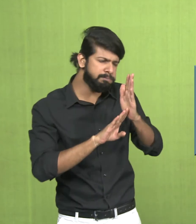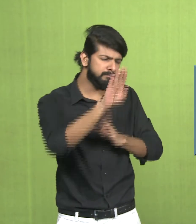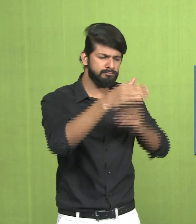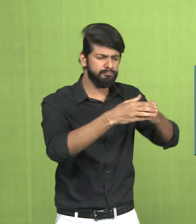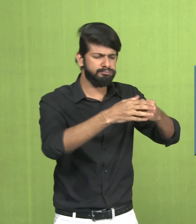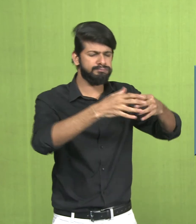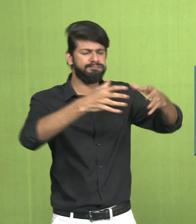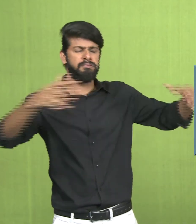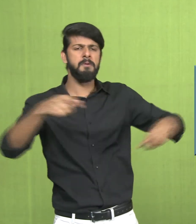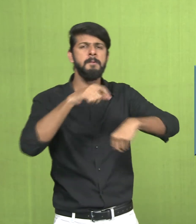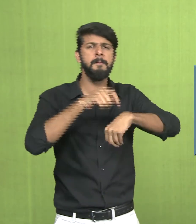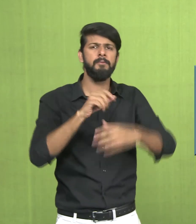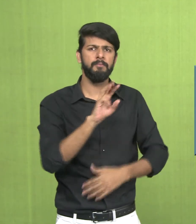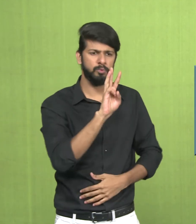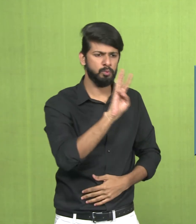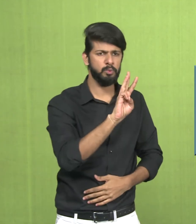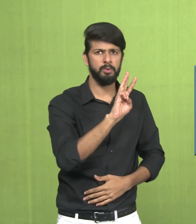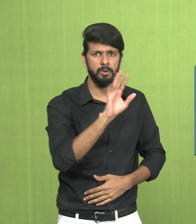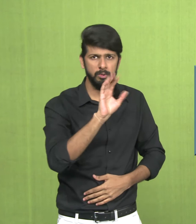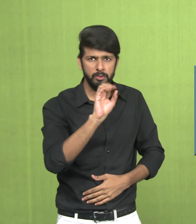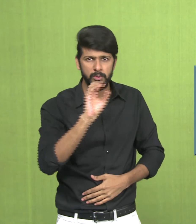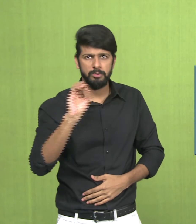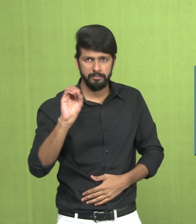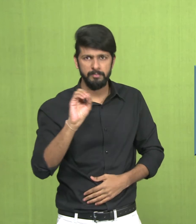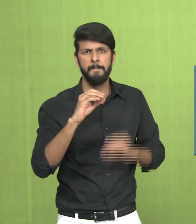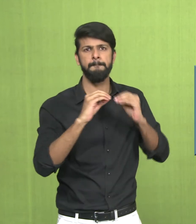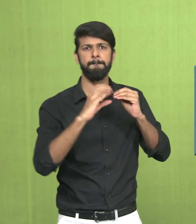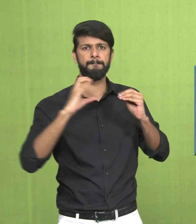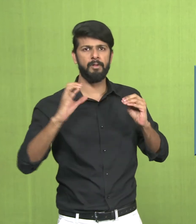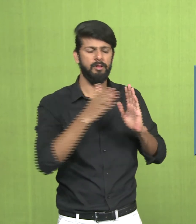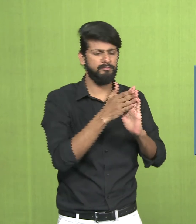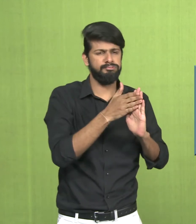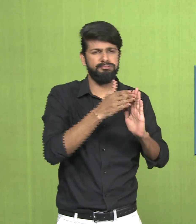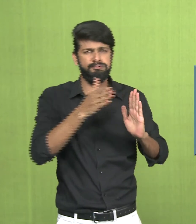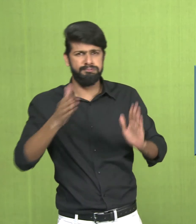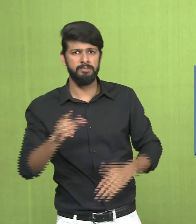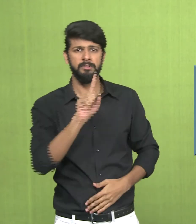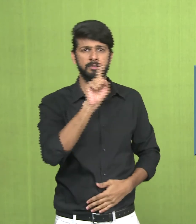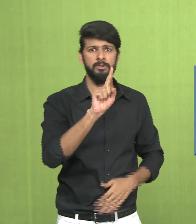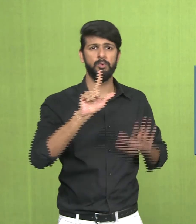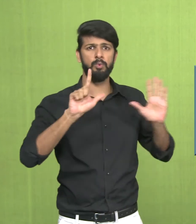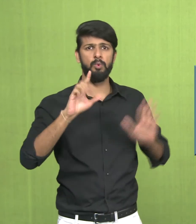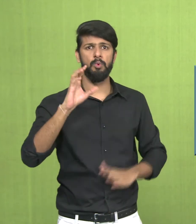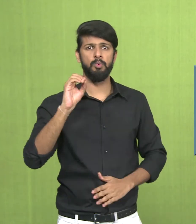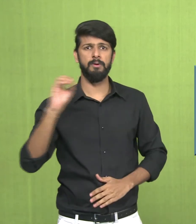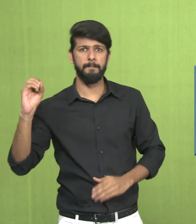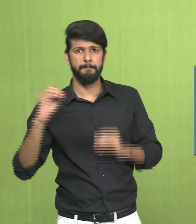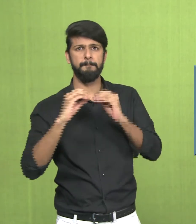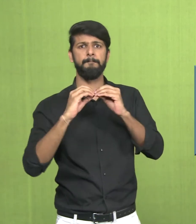The Indus Valley culture developed from 3000 BC to 1700